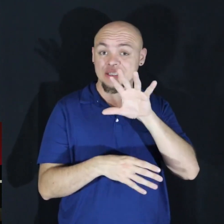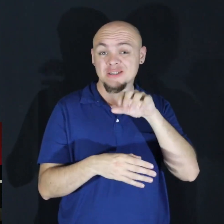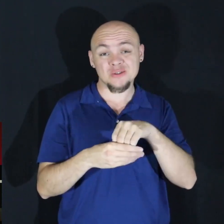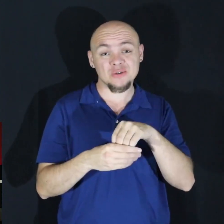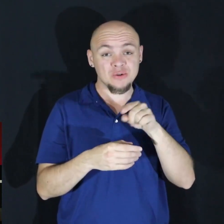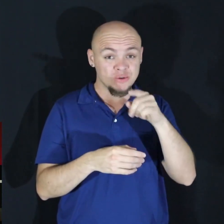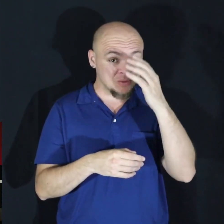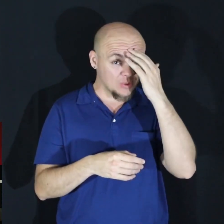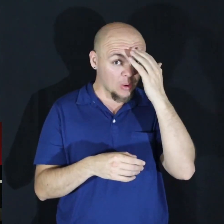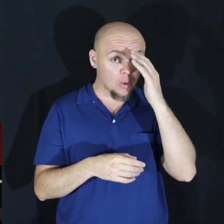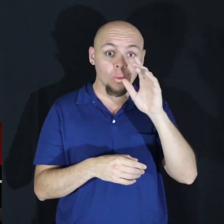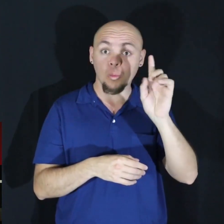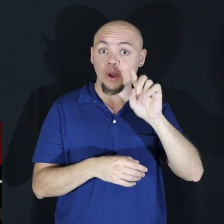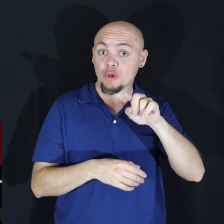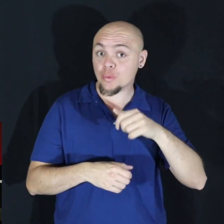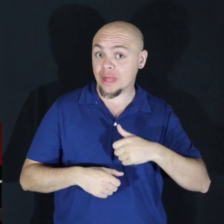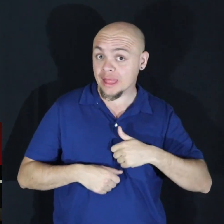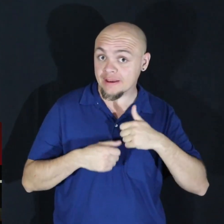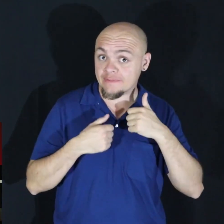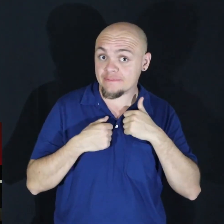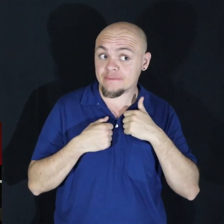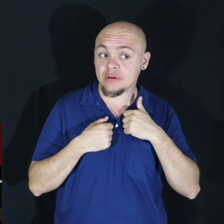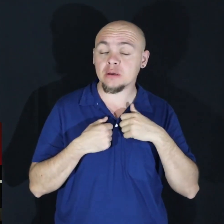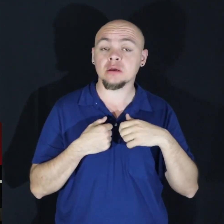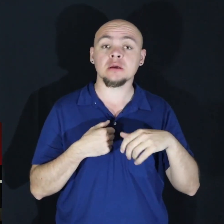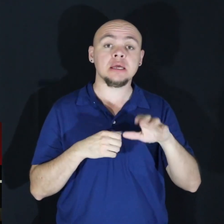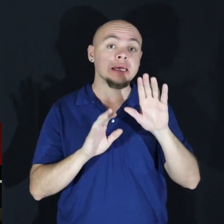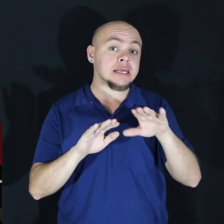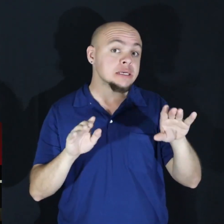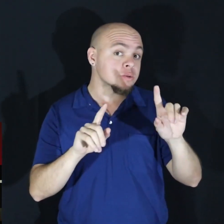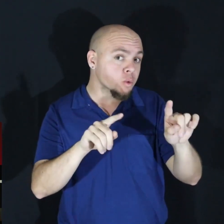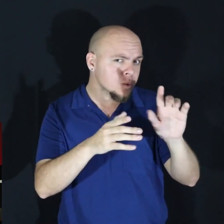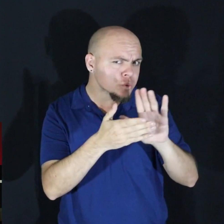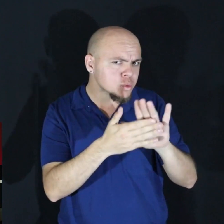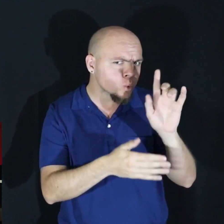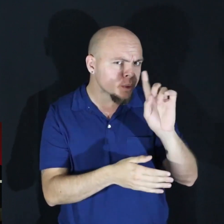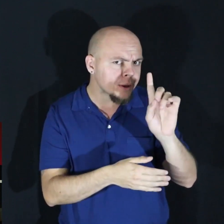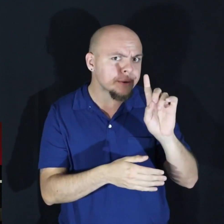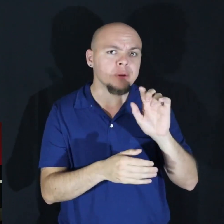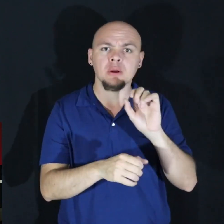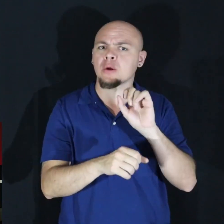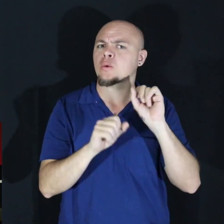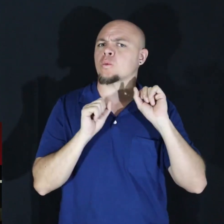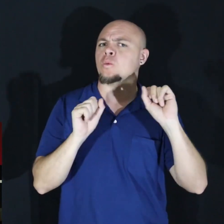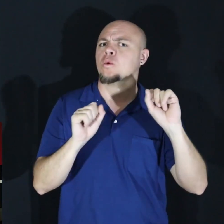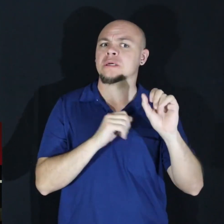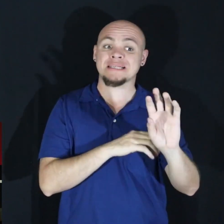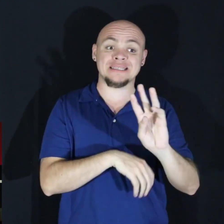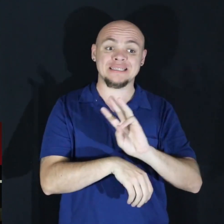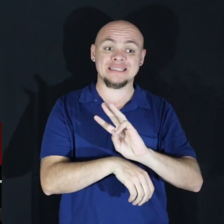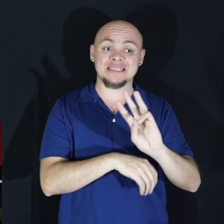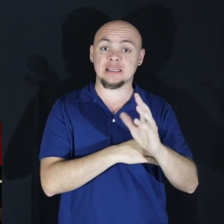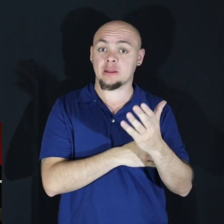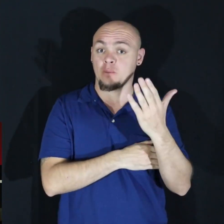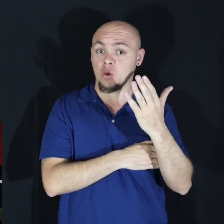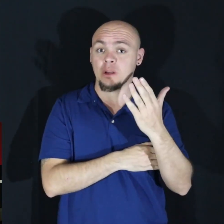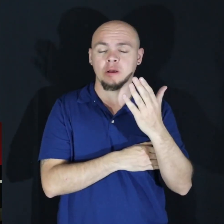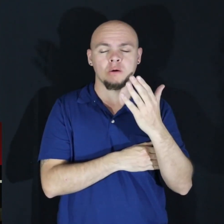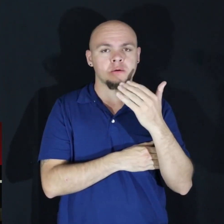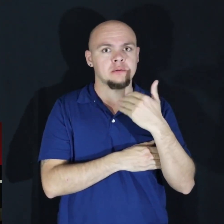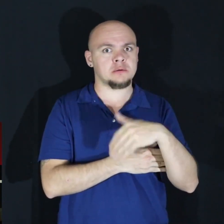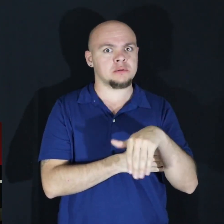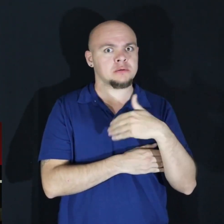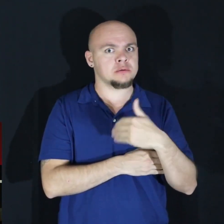someone knows where she lives, where her kids go to school, or where she works out at 6 in the morning, it takes on an